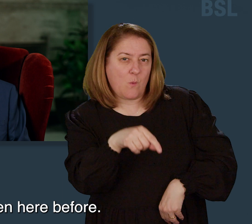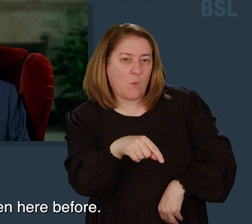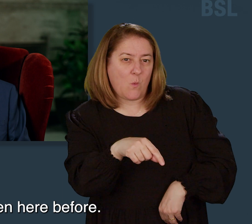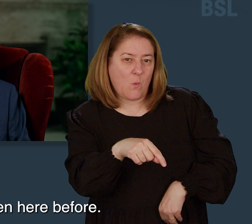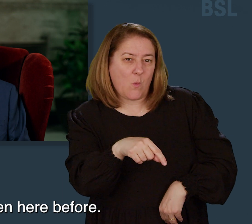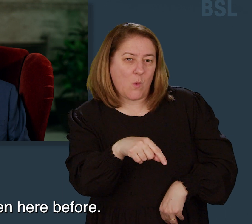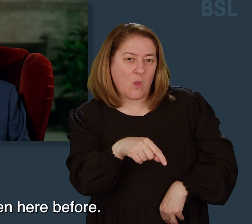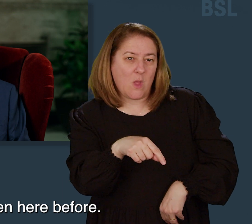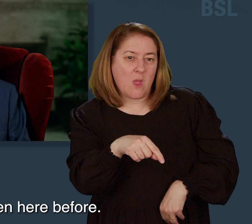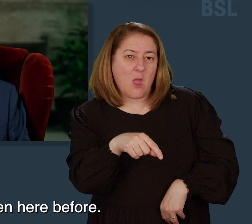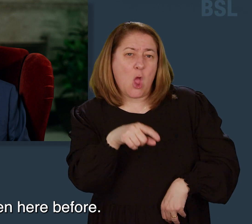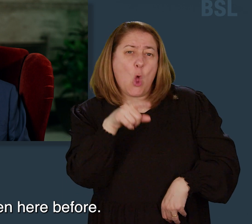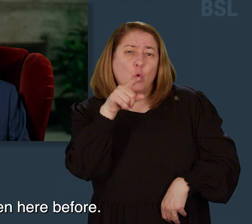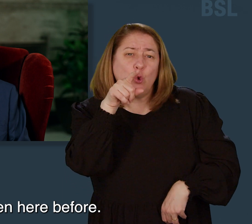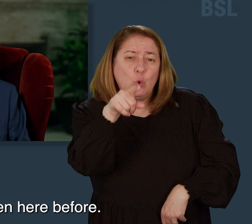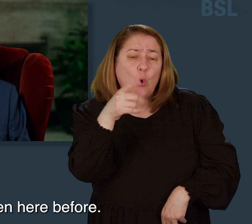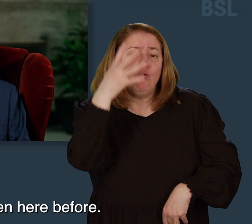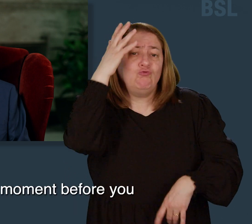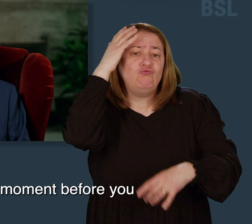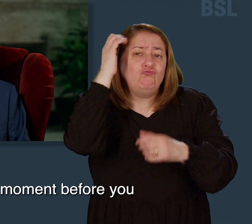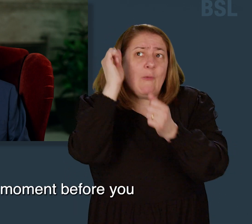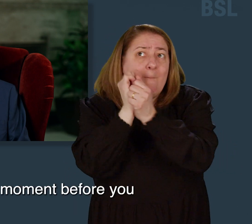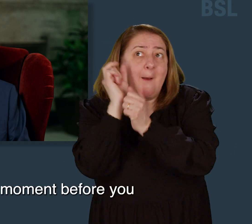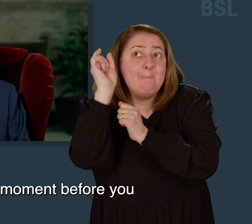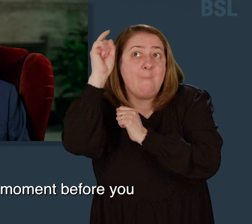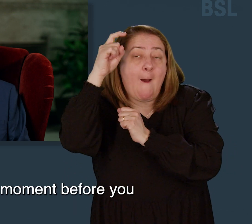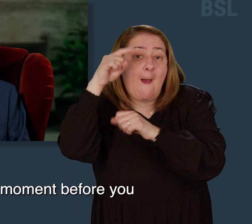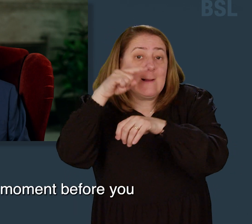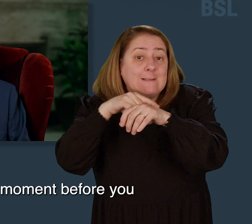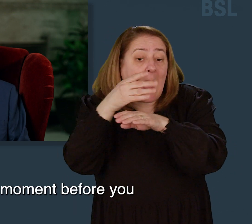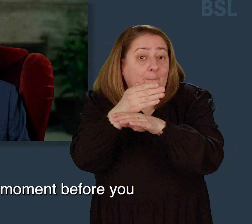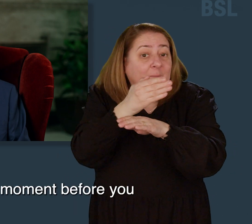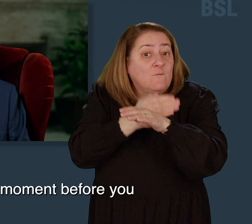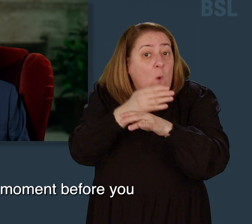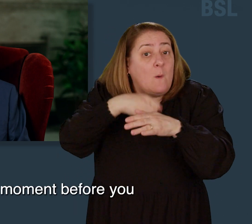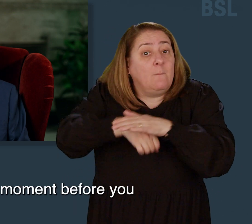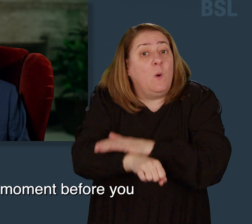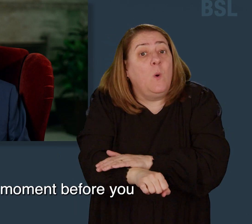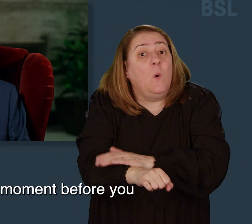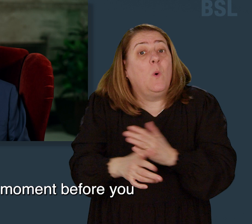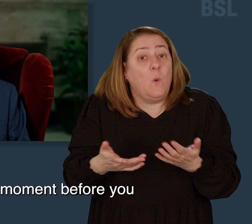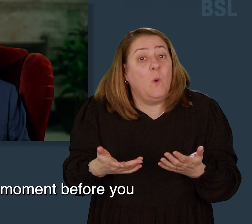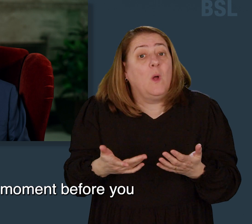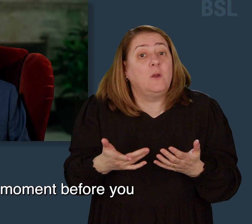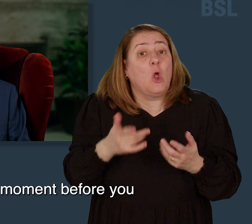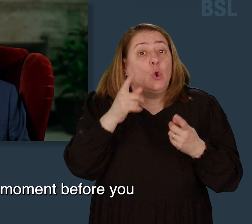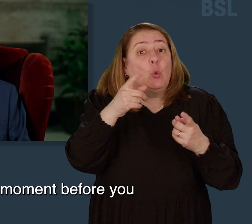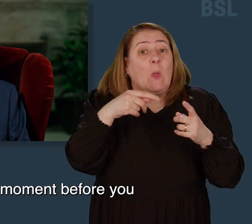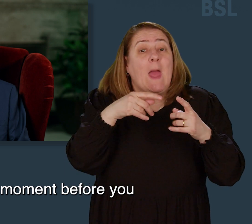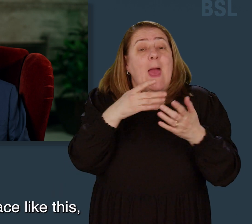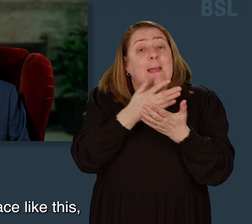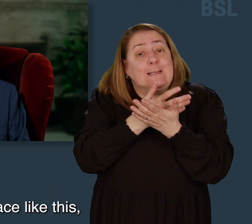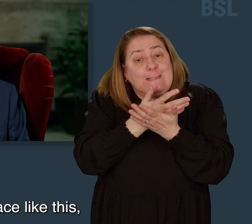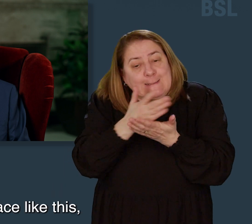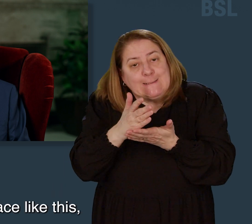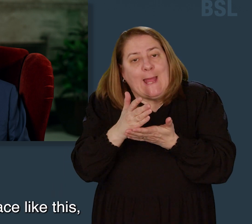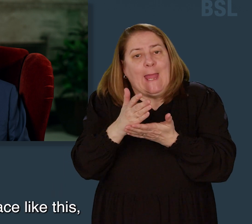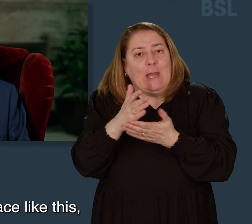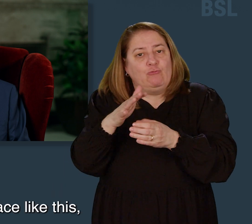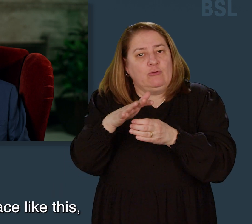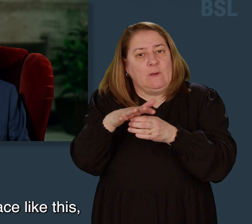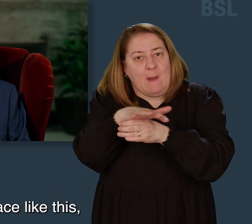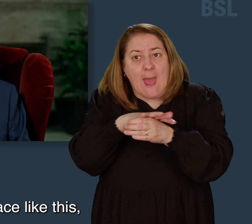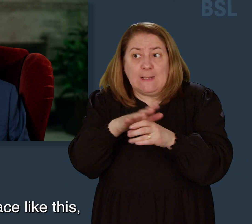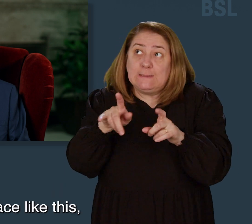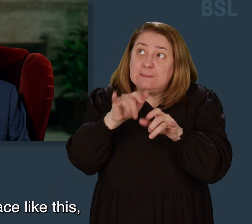never been here before. You are remembering a moment before you were born. You were in a